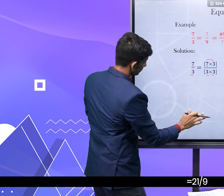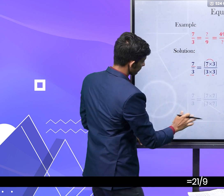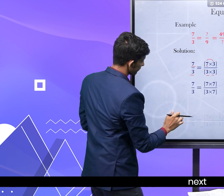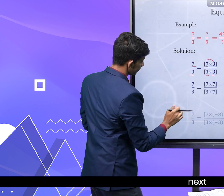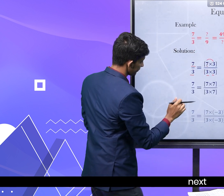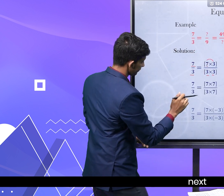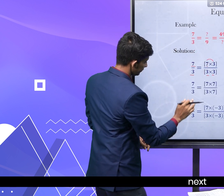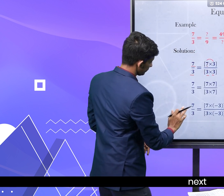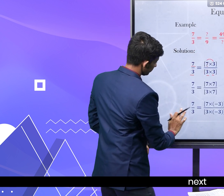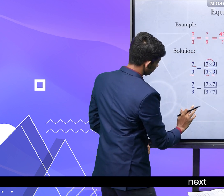Next,